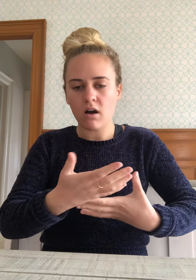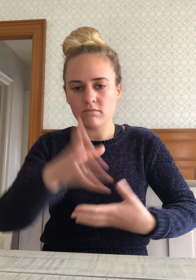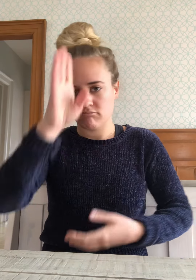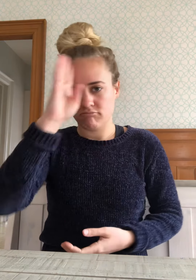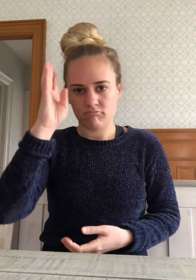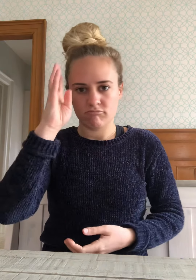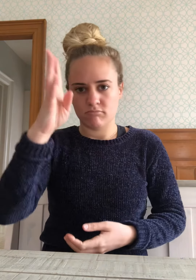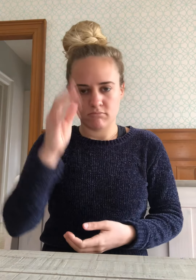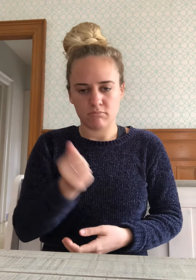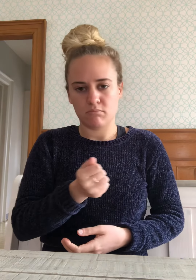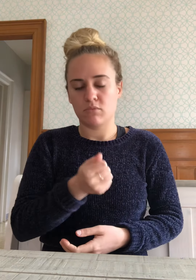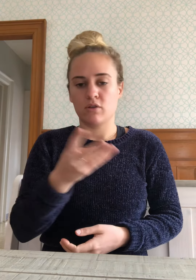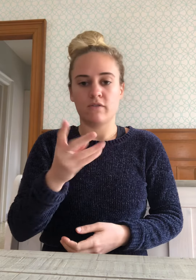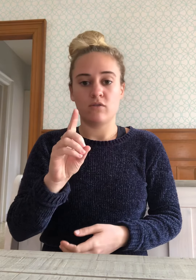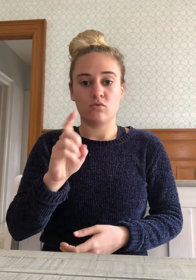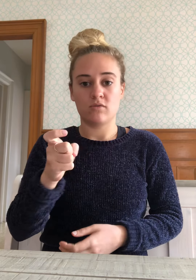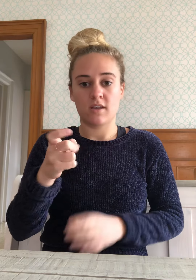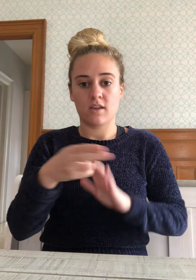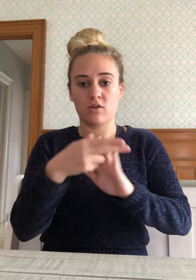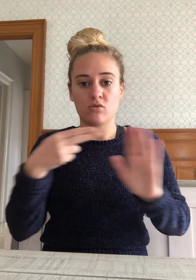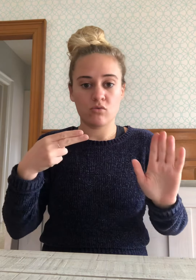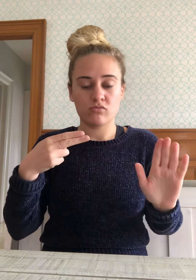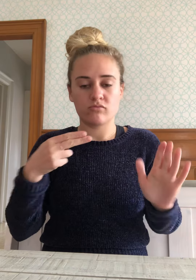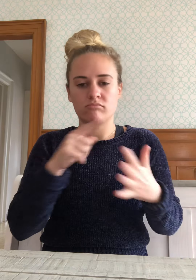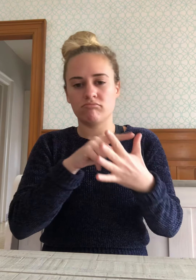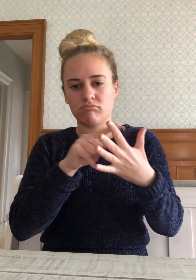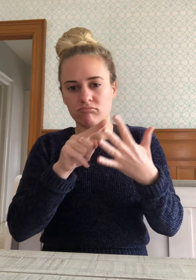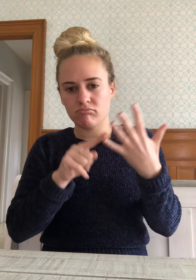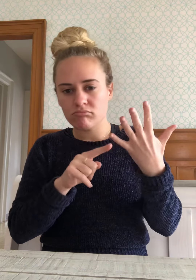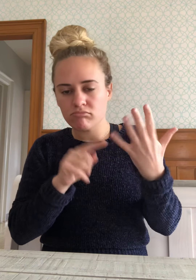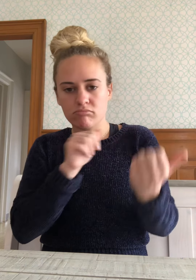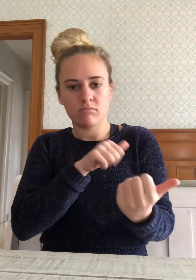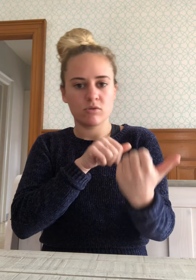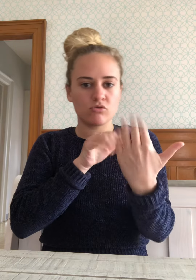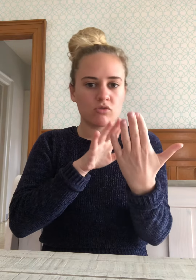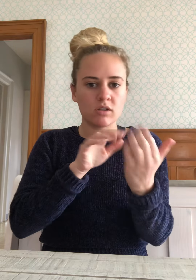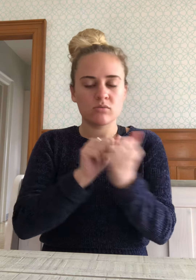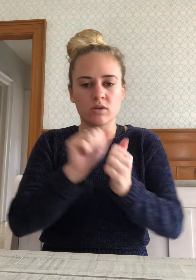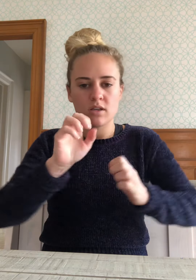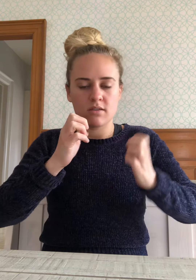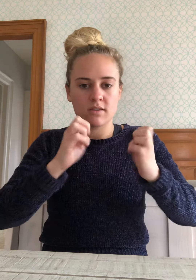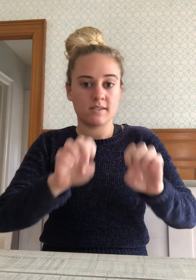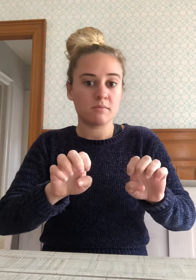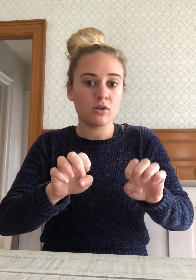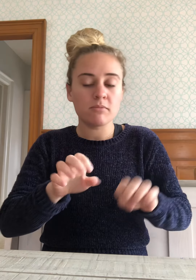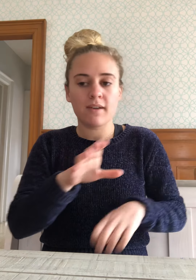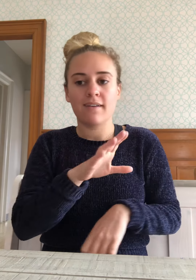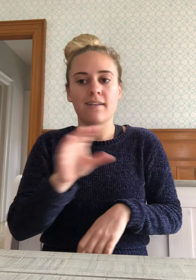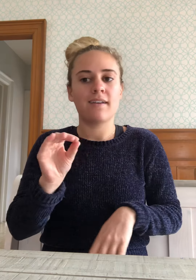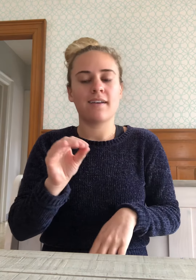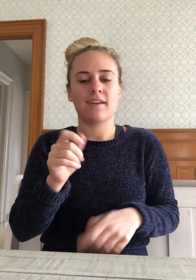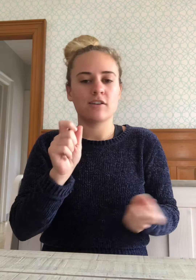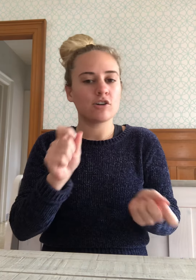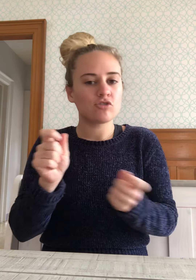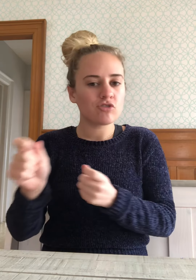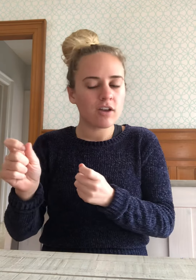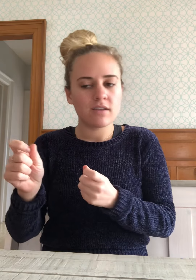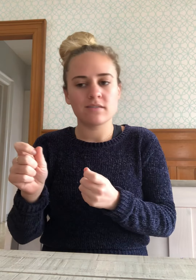as to the cause of it, address it with experimentation, either adjustment or easily to